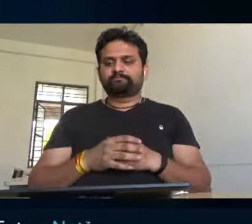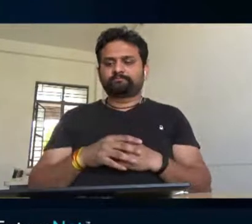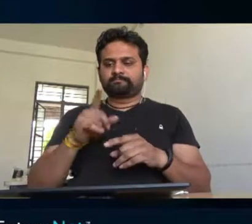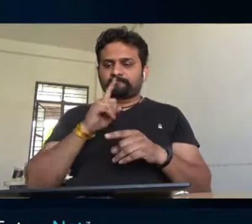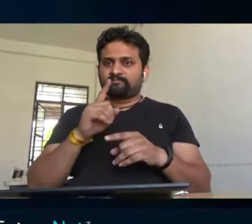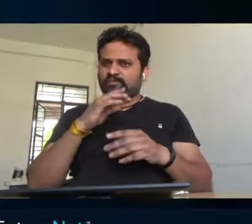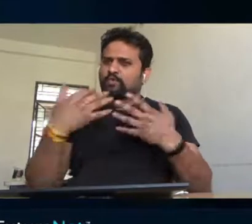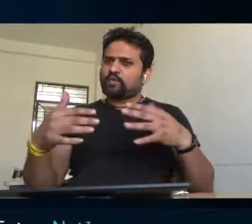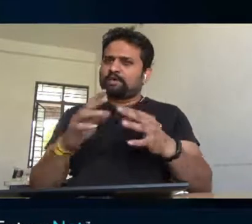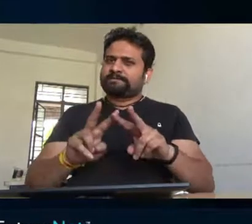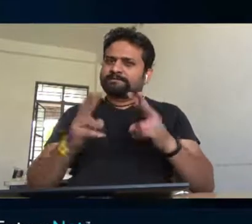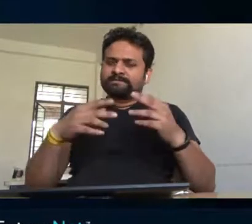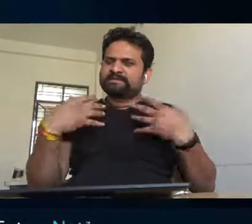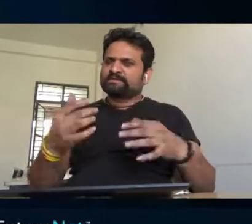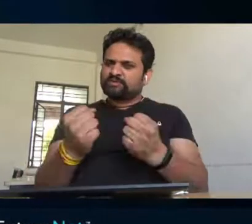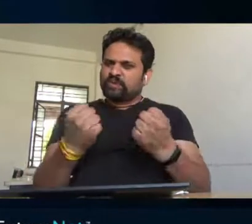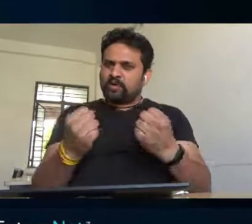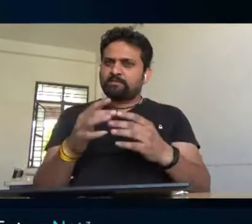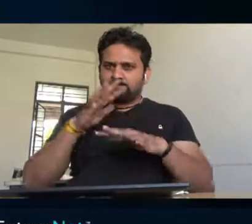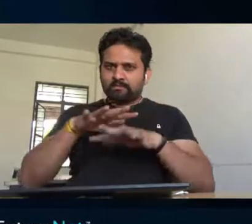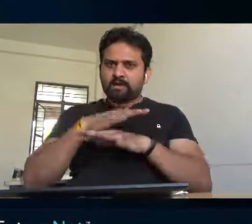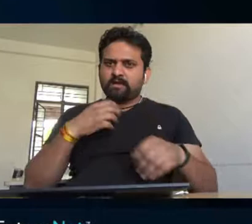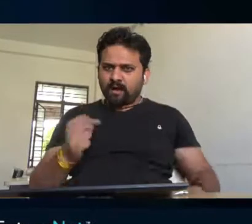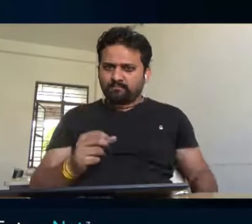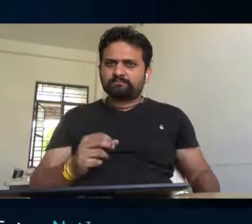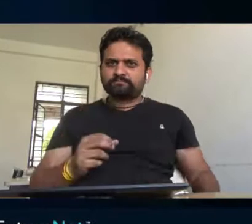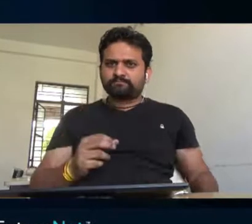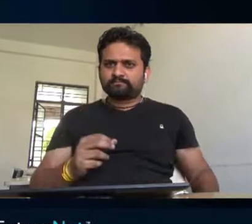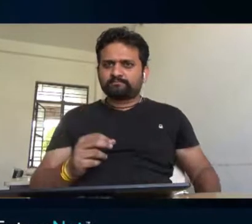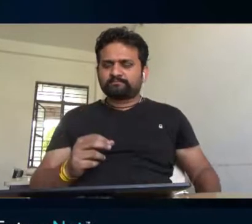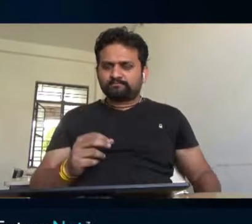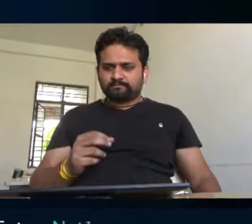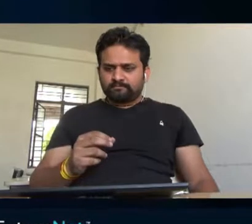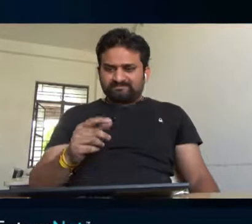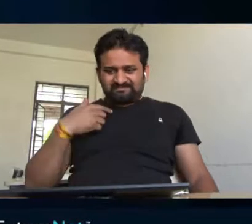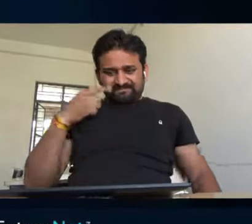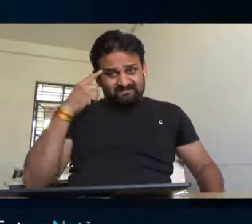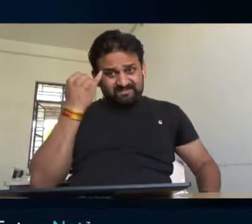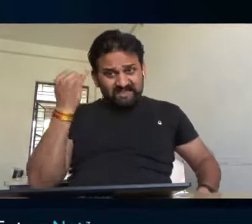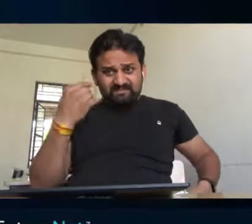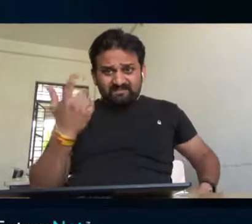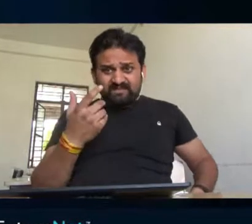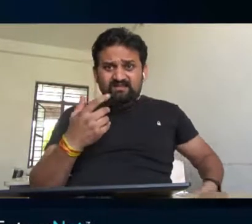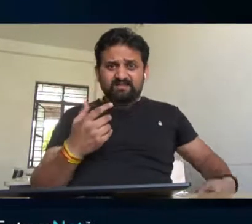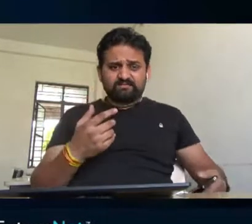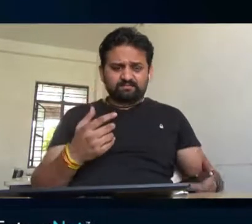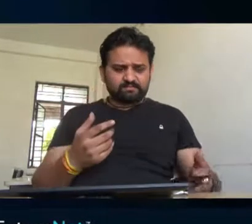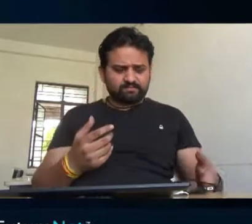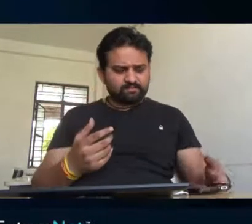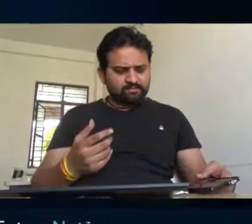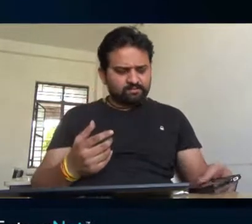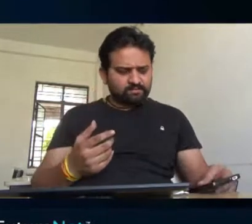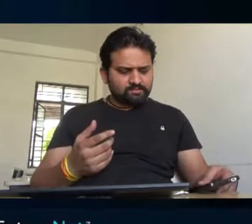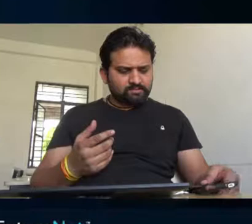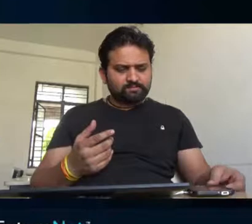what we are concentrated now in the whole 2018. But we're still thinking about the next step, and what is here in our